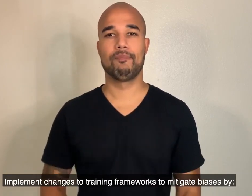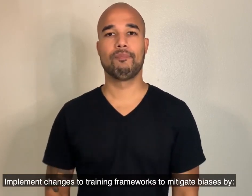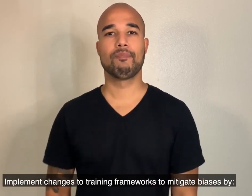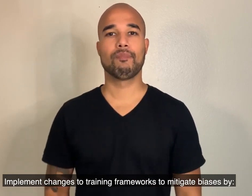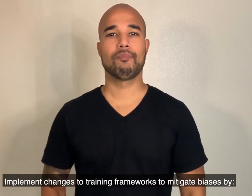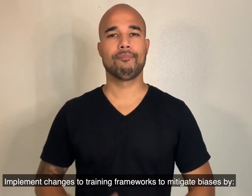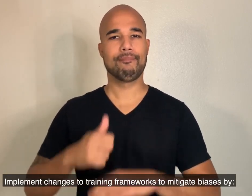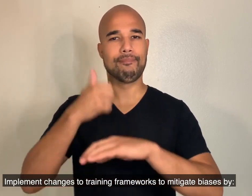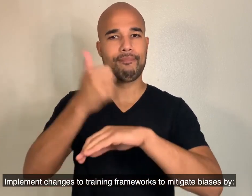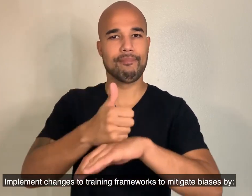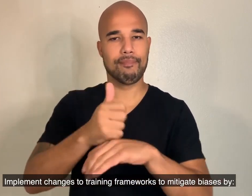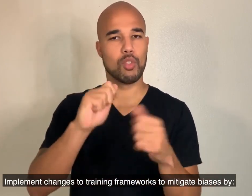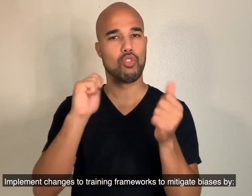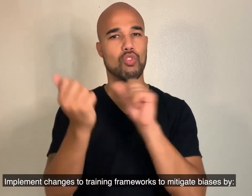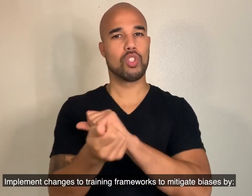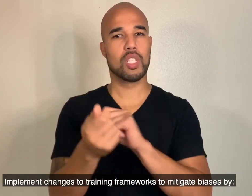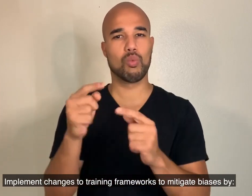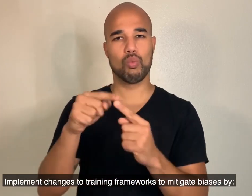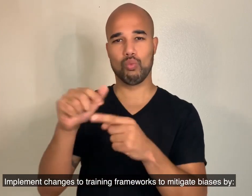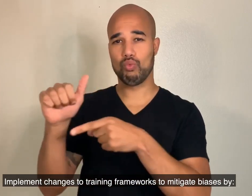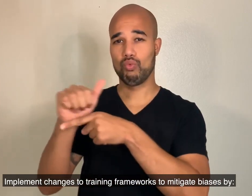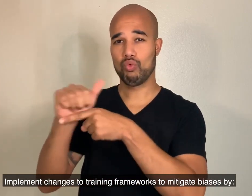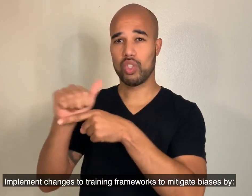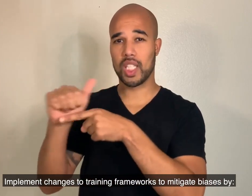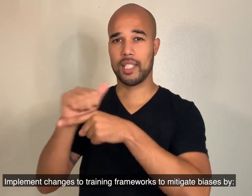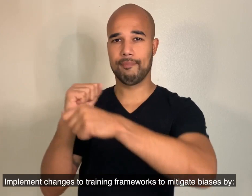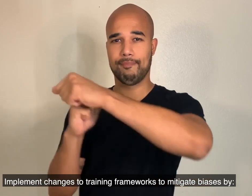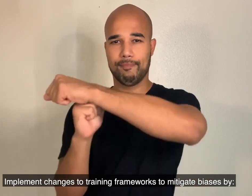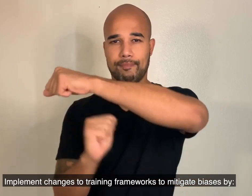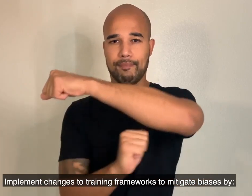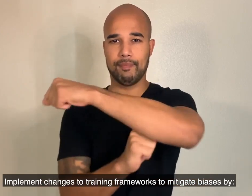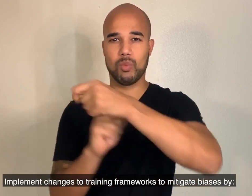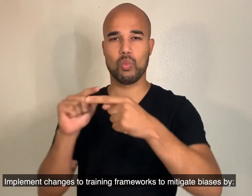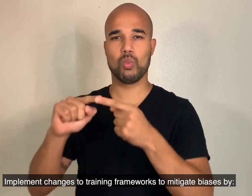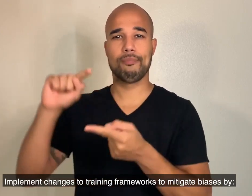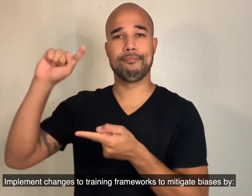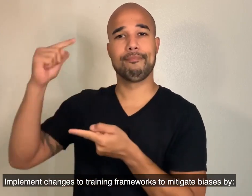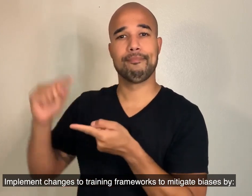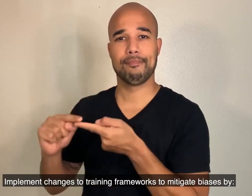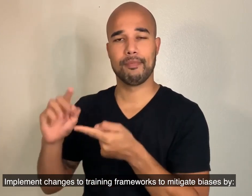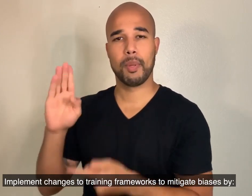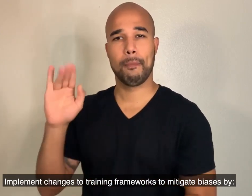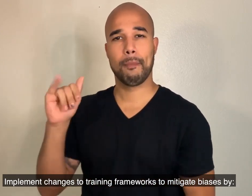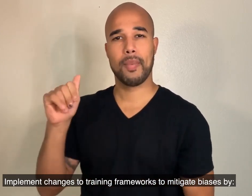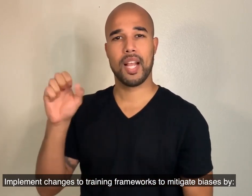Implement changes to training frameworks to mitigate biases by